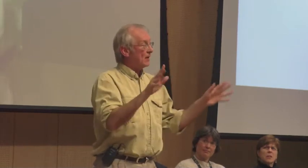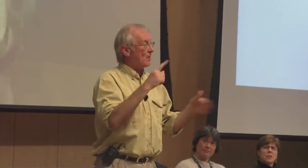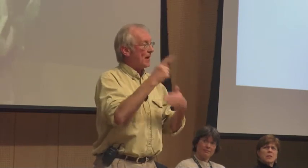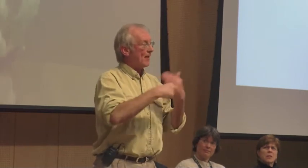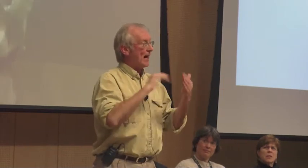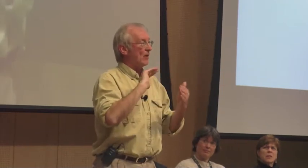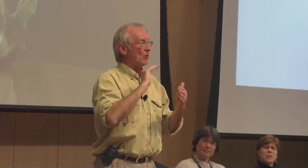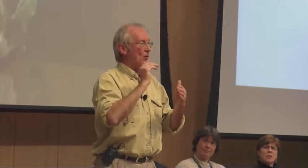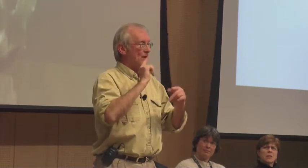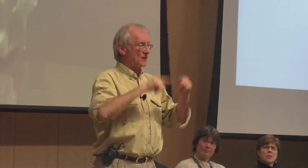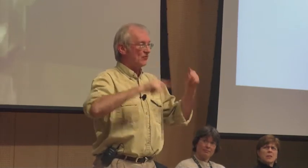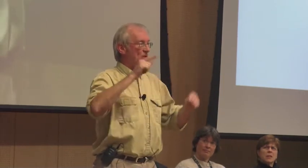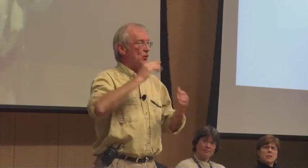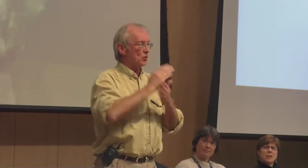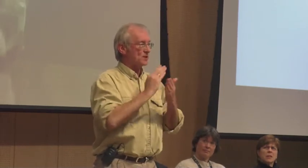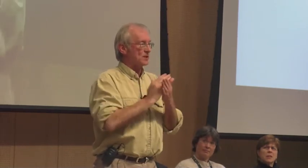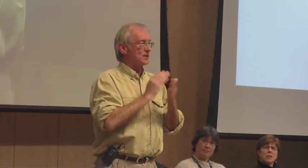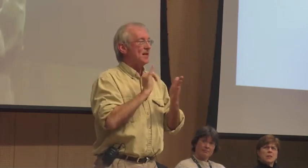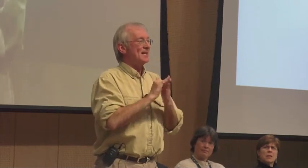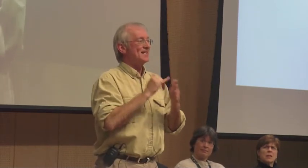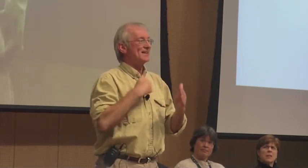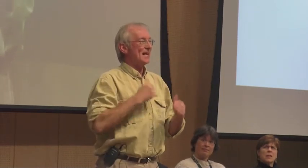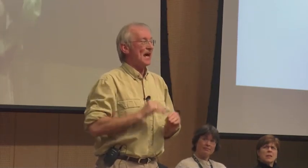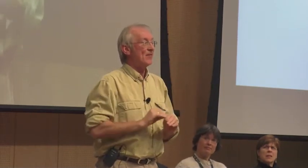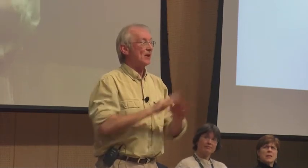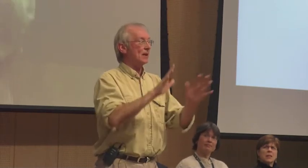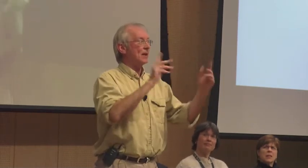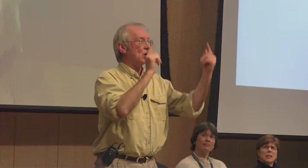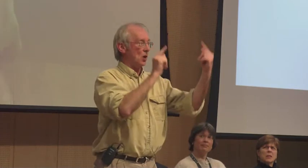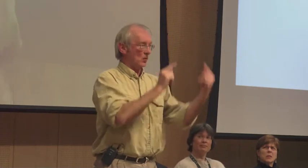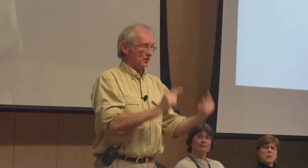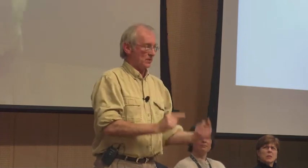clear about all the different courses is that they have clear goals.